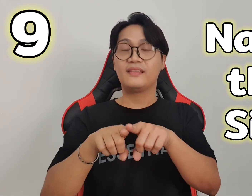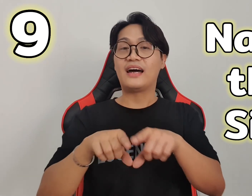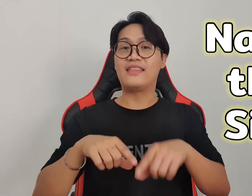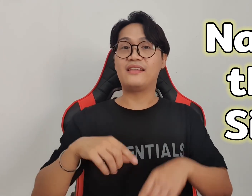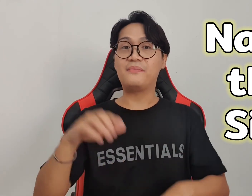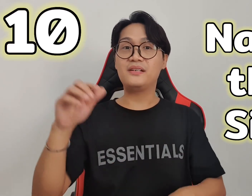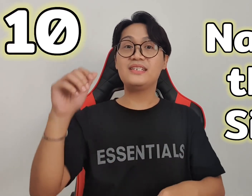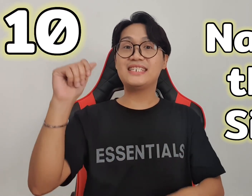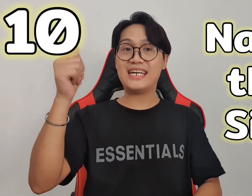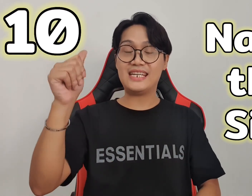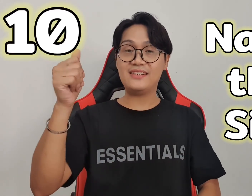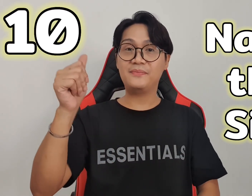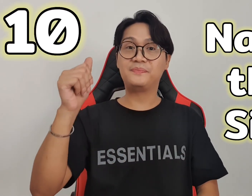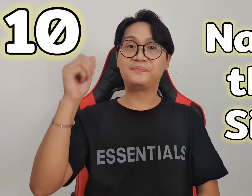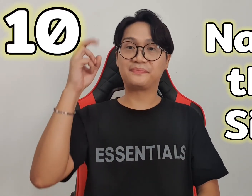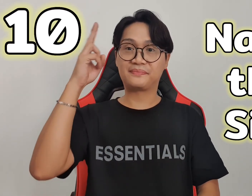And number 10.